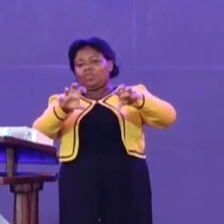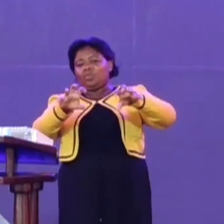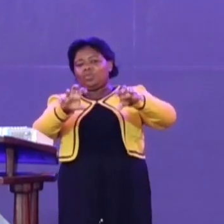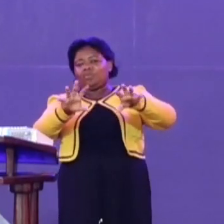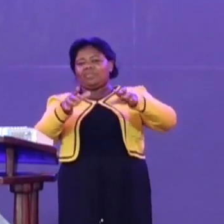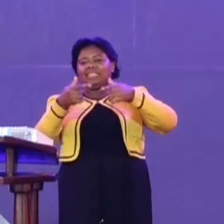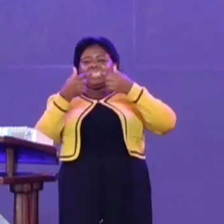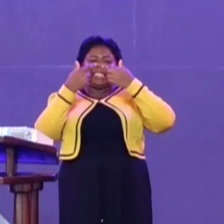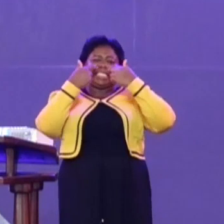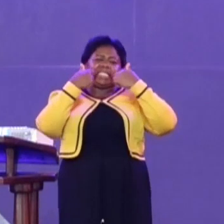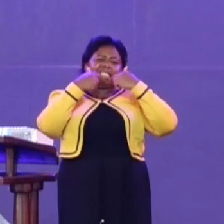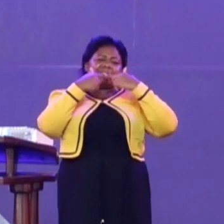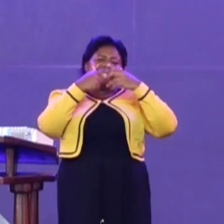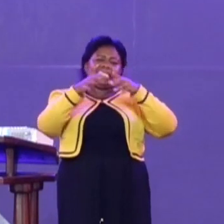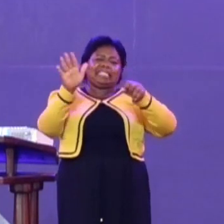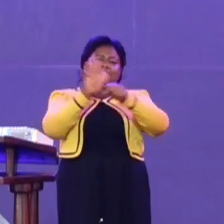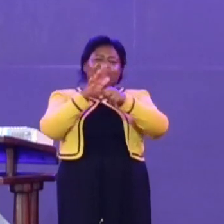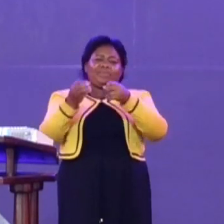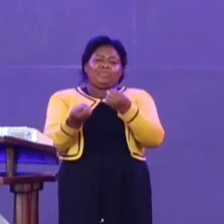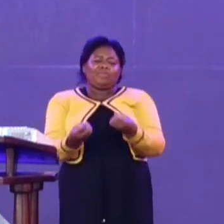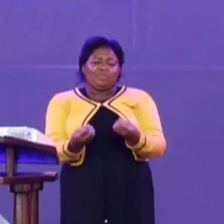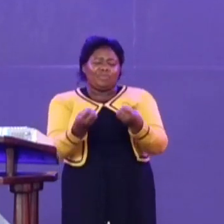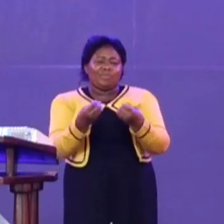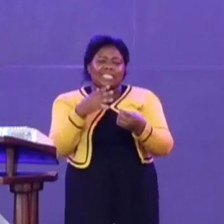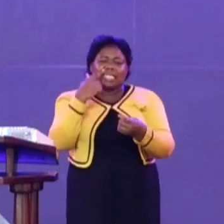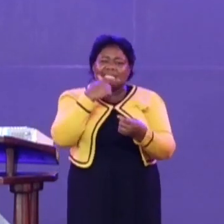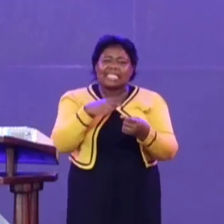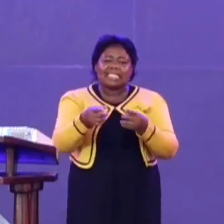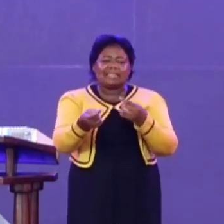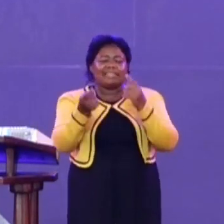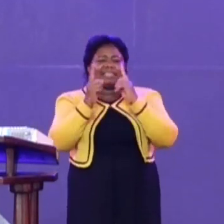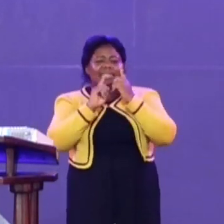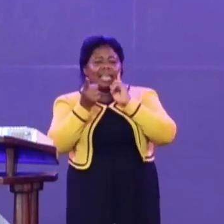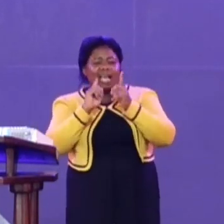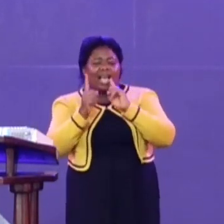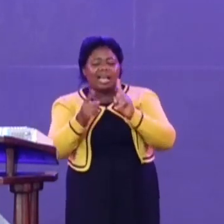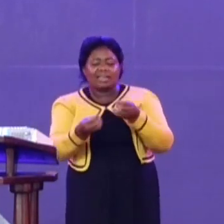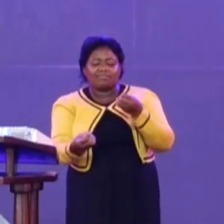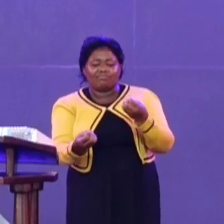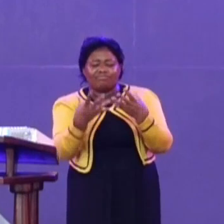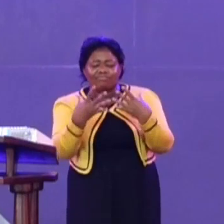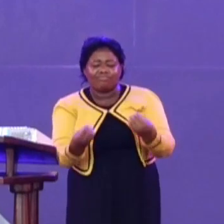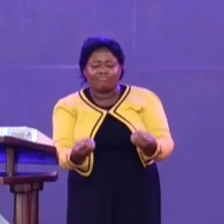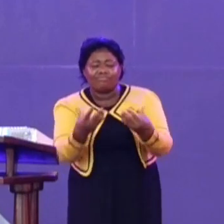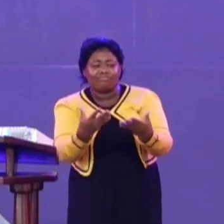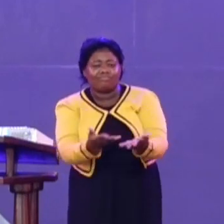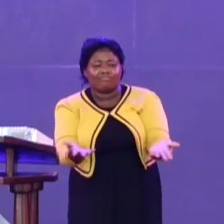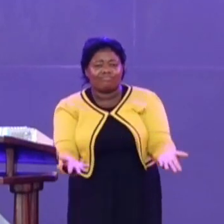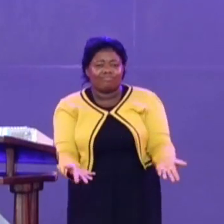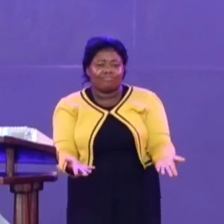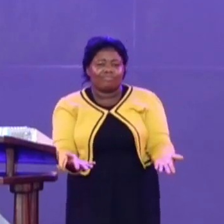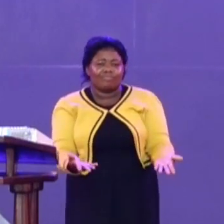Amanyo galike omuddo gwa myaka mushanvu kwa abadali ya muddo ngente. The teeth have grass. for 7 years because he was feeding